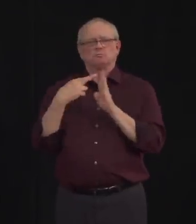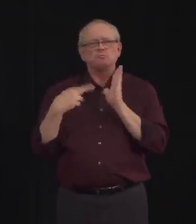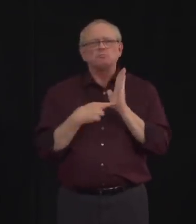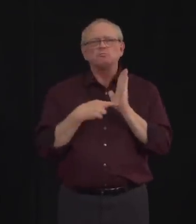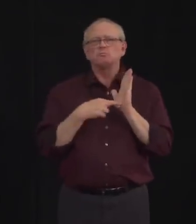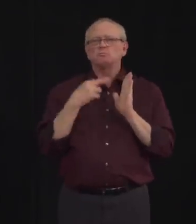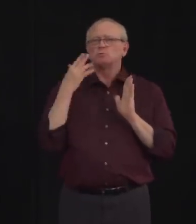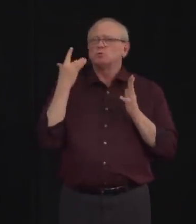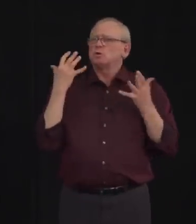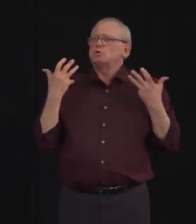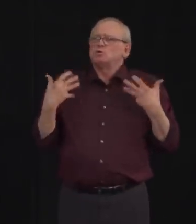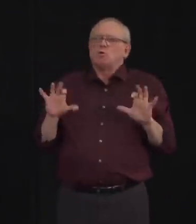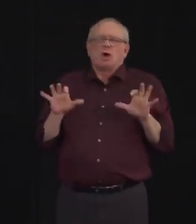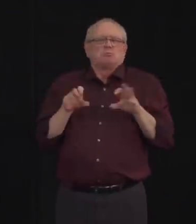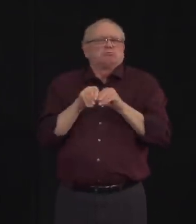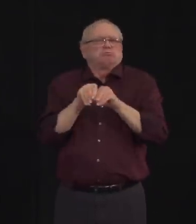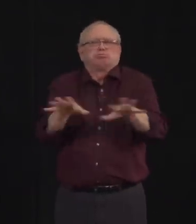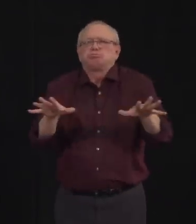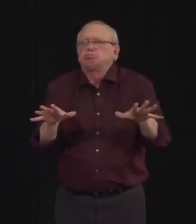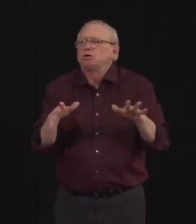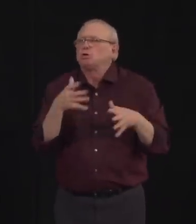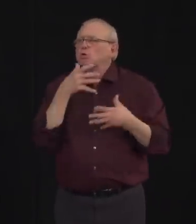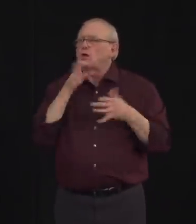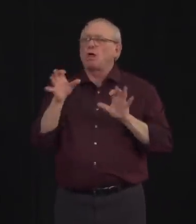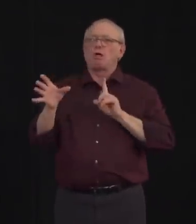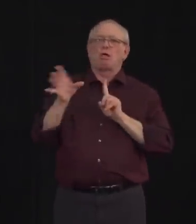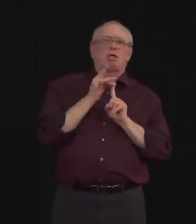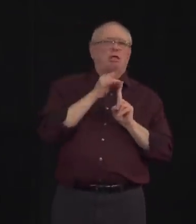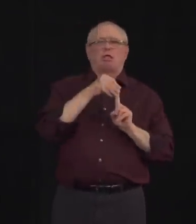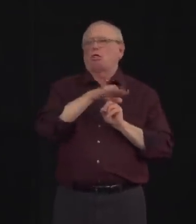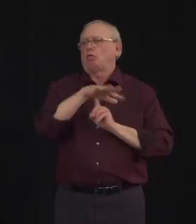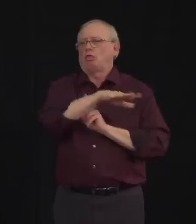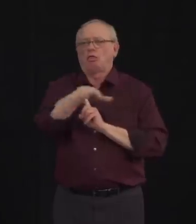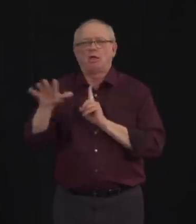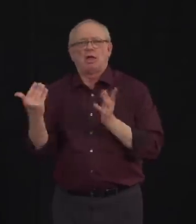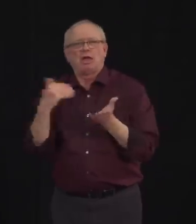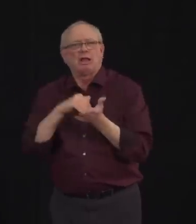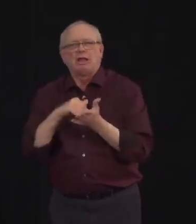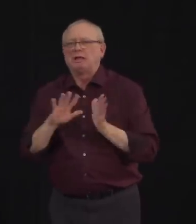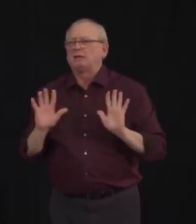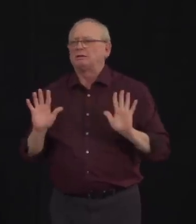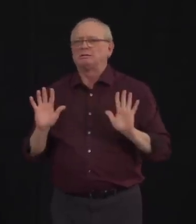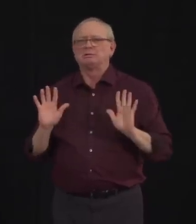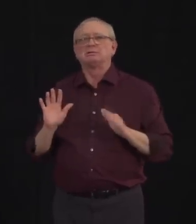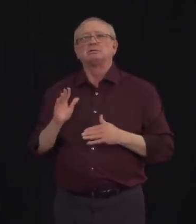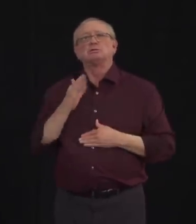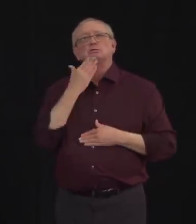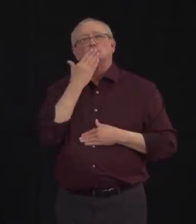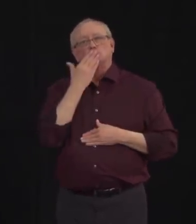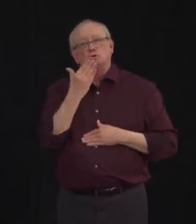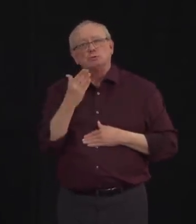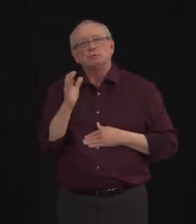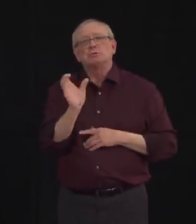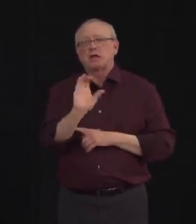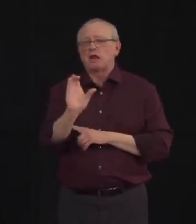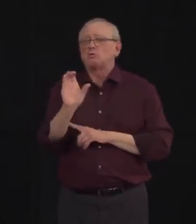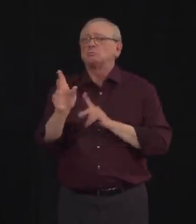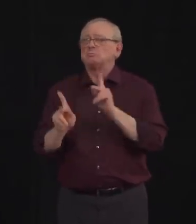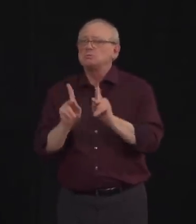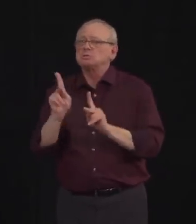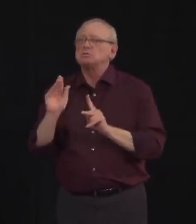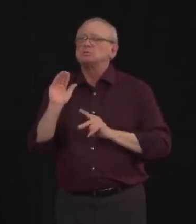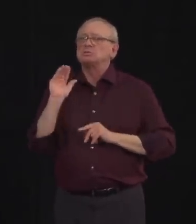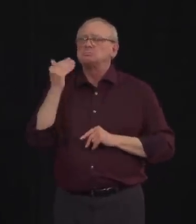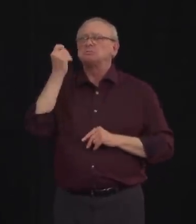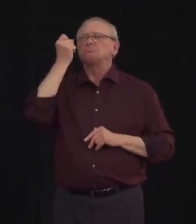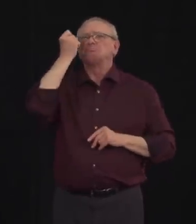those that have come forward to offer to be tested even though they have no symptoms. That also is going to help us get a better understanding of